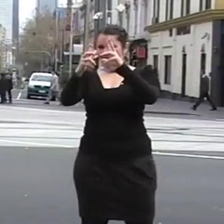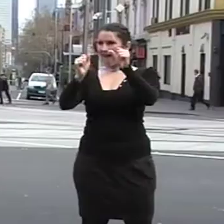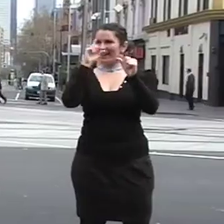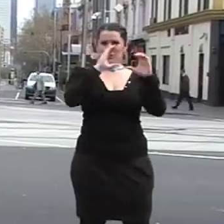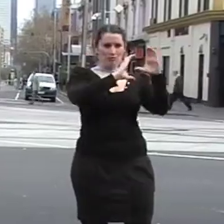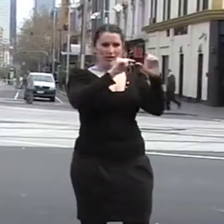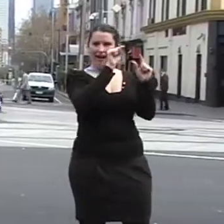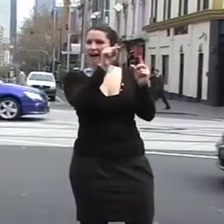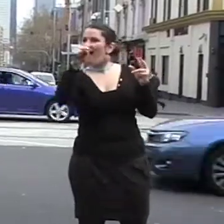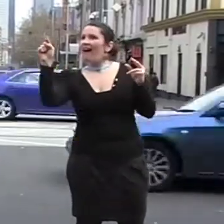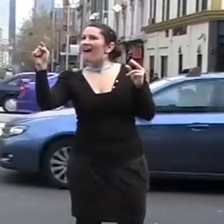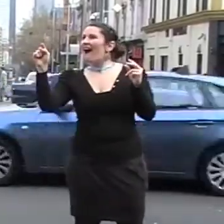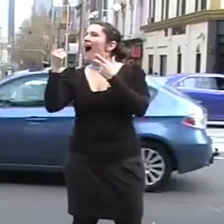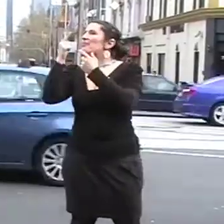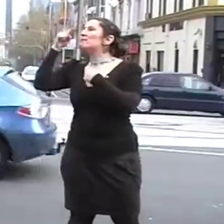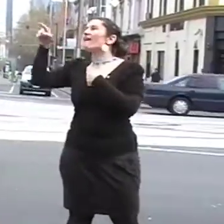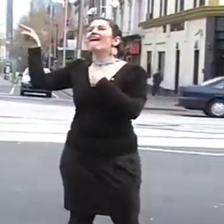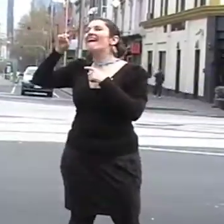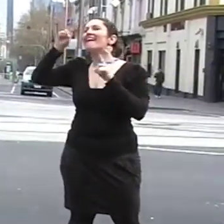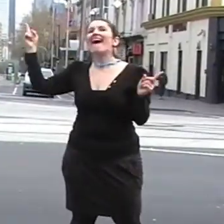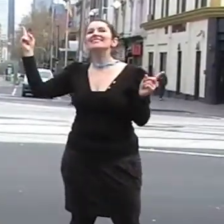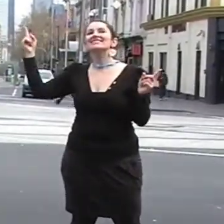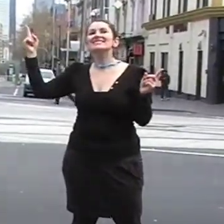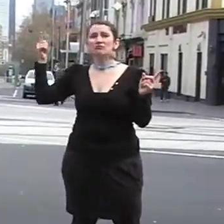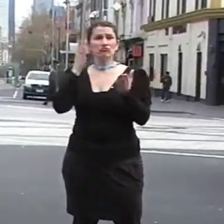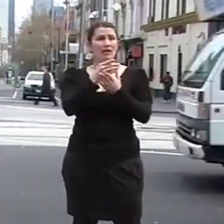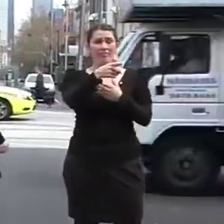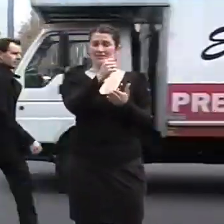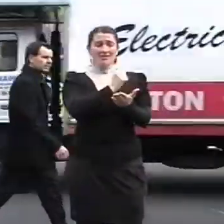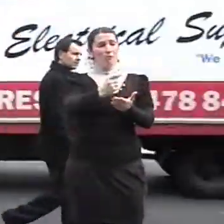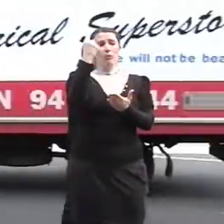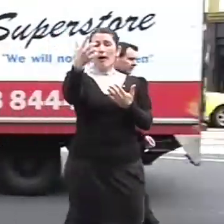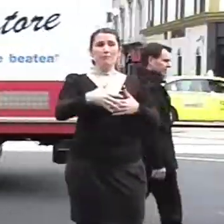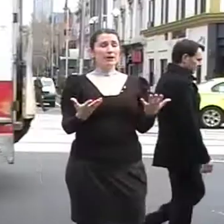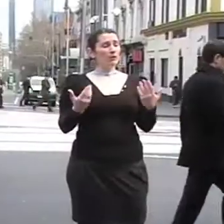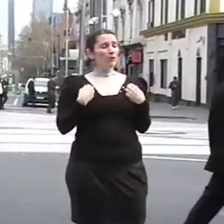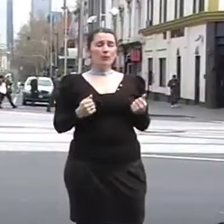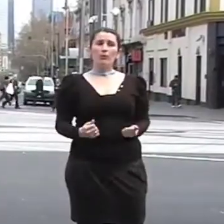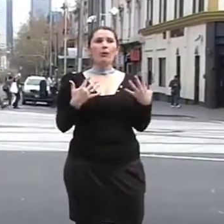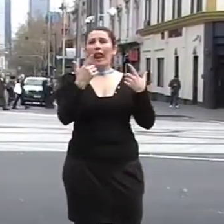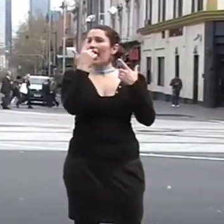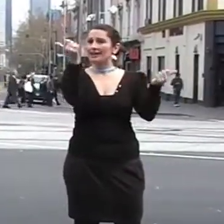everyone has access to. And that is the biggest privilege of all.